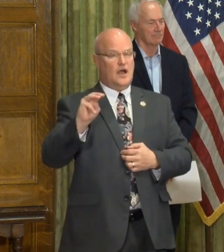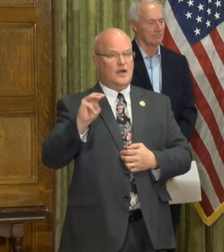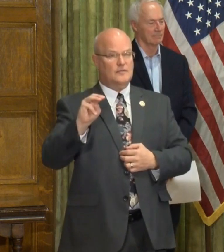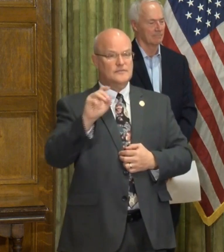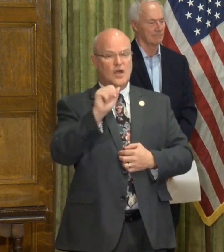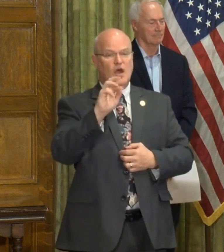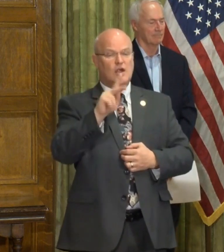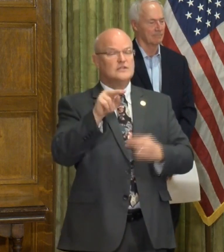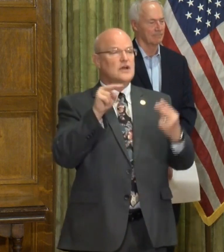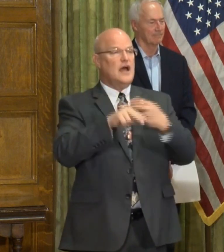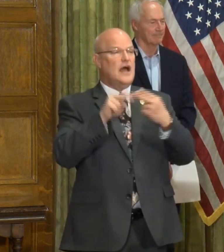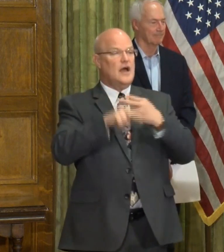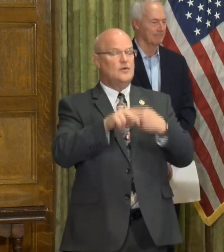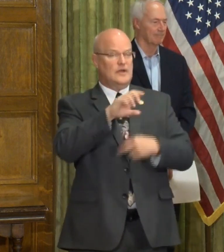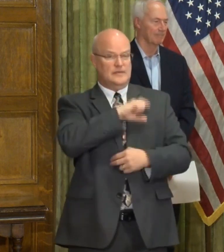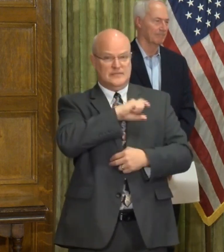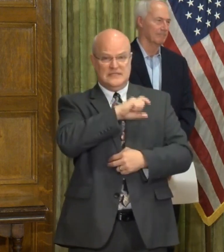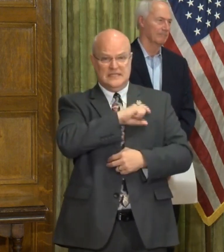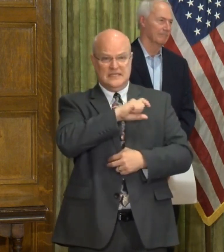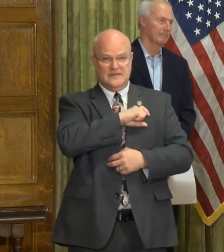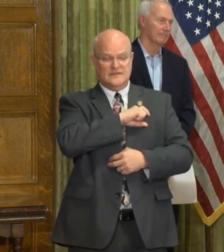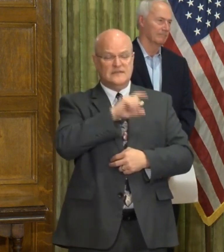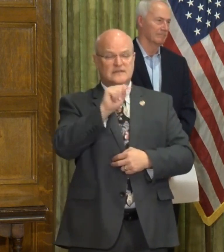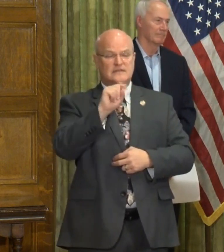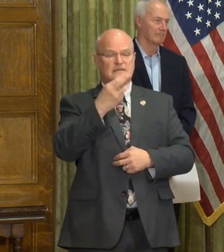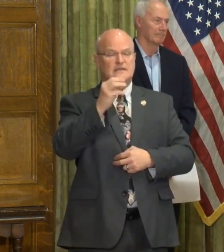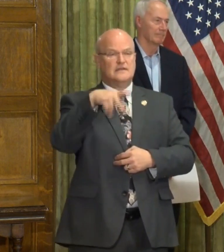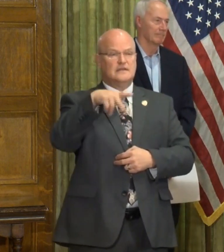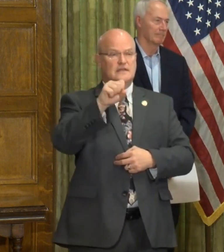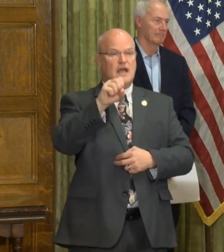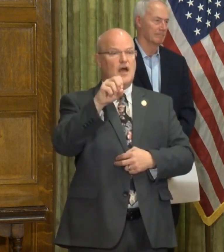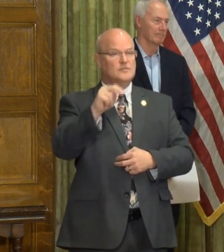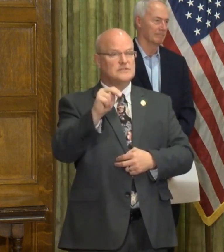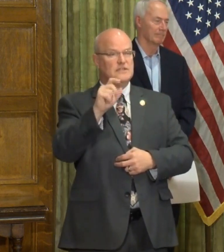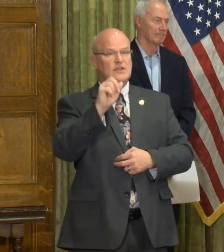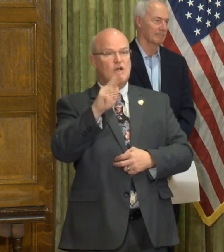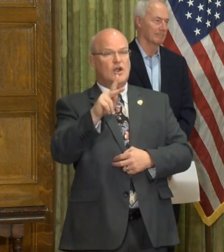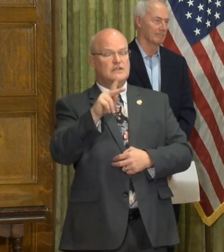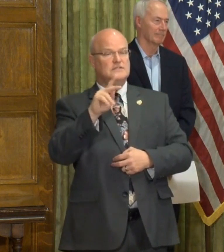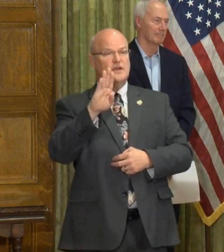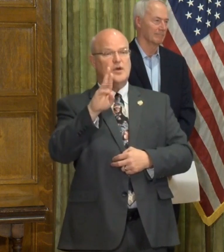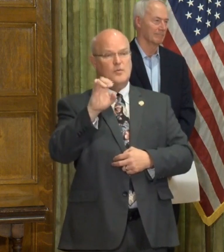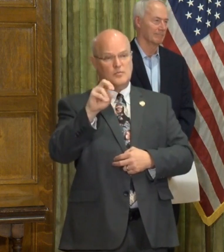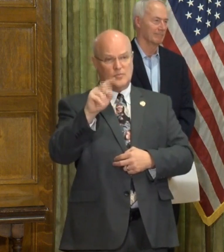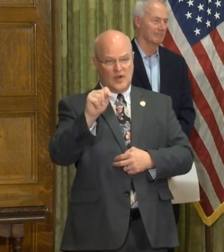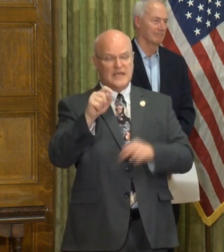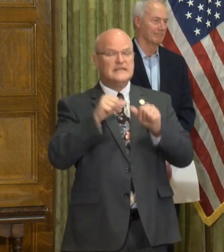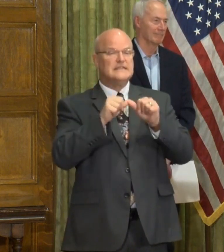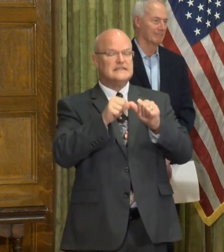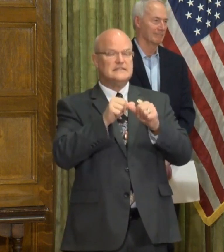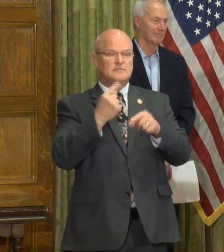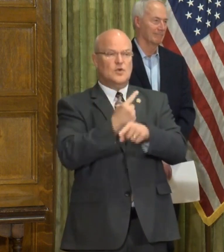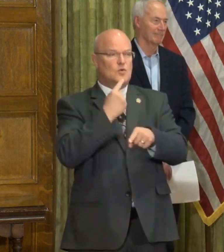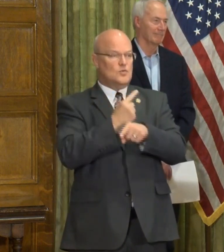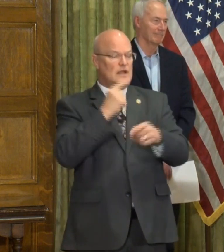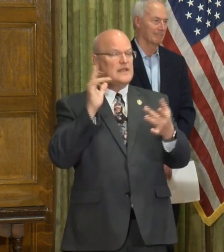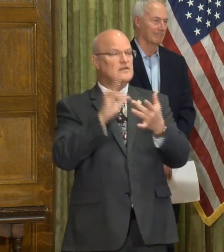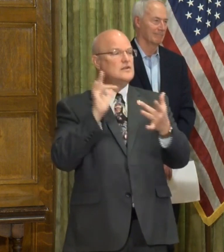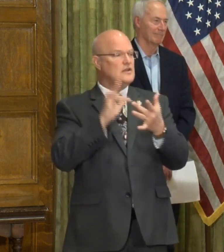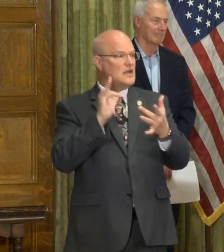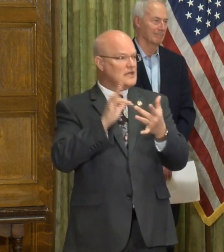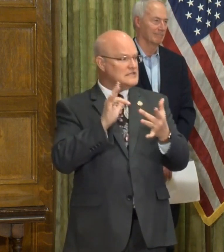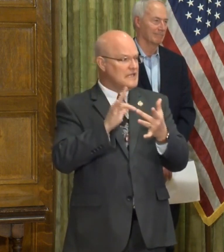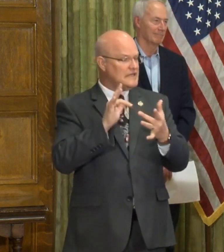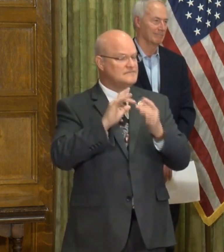www.arkansashighways.com. Our Arkansas Highway Chief Police, Chief Thompson, and Arkansas State Police Colonel Bryant continue to be in